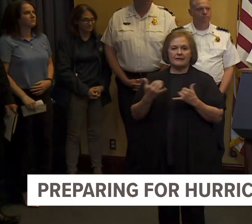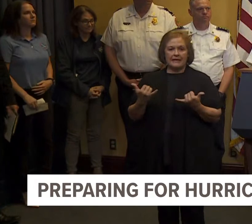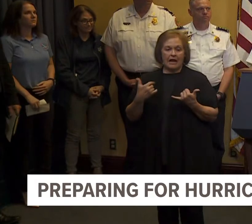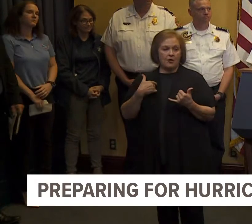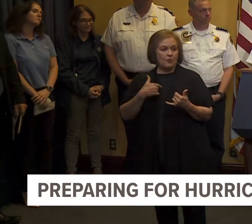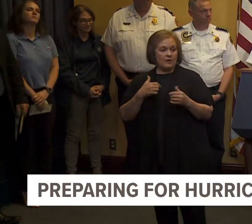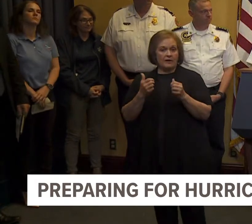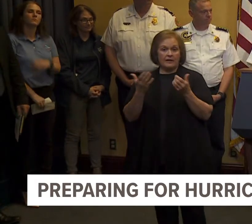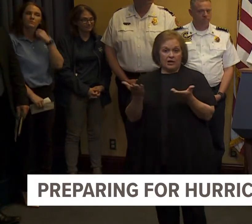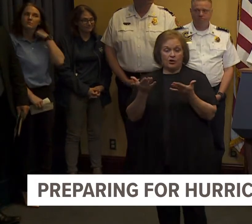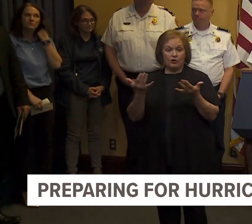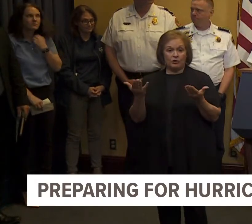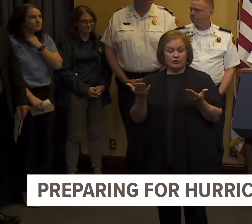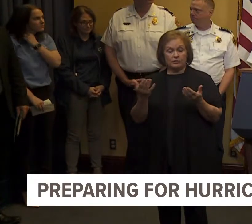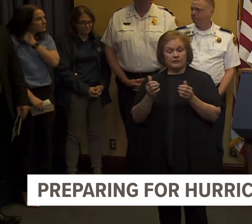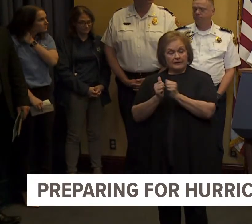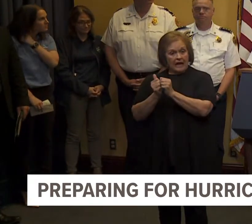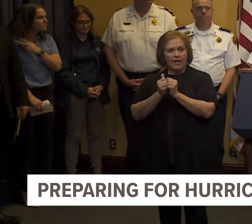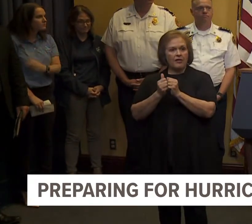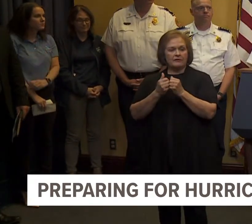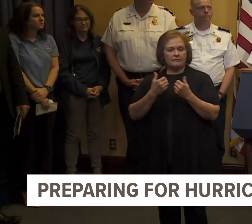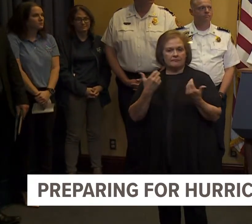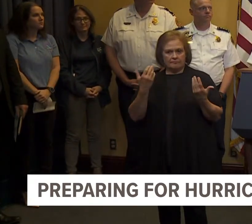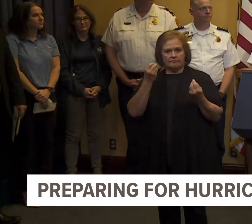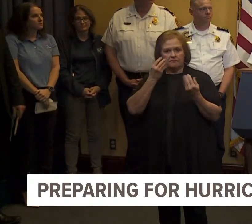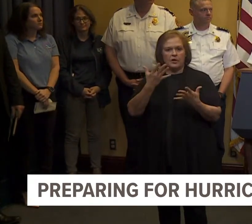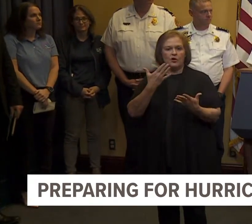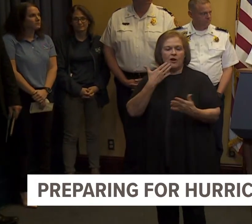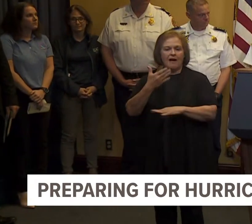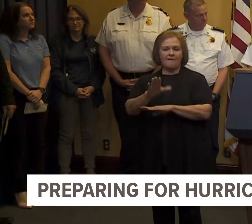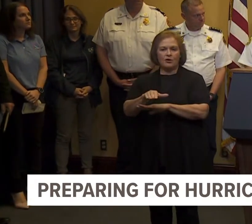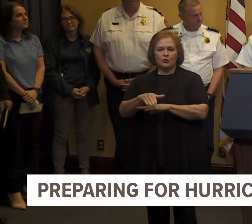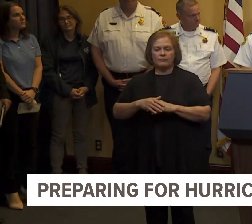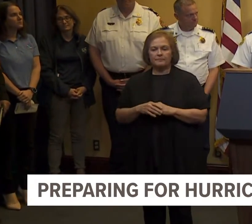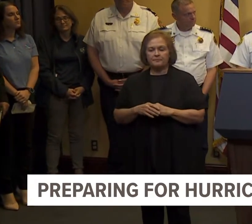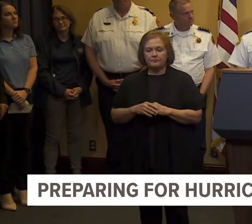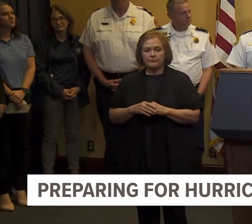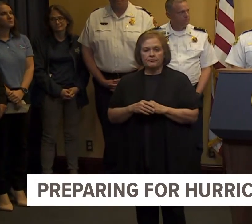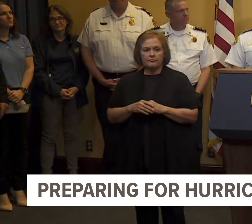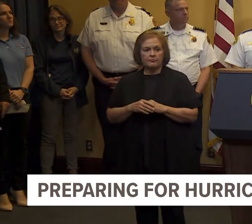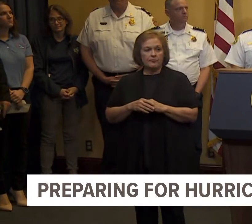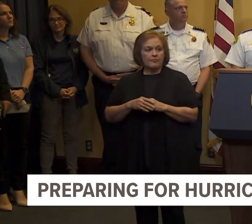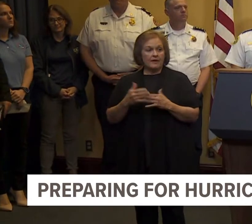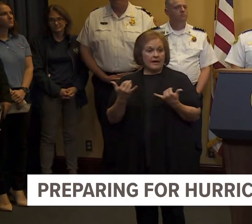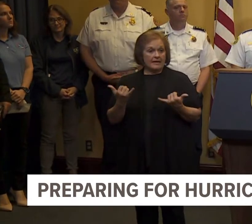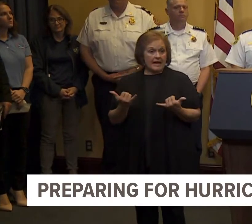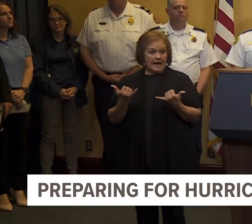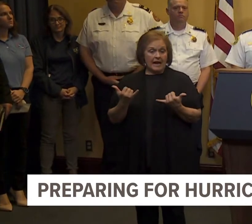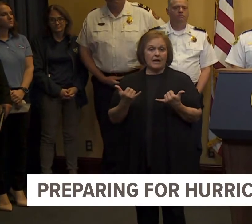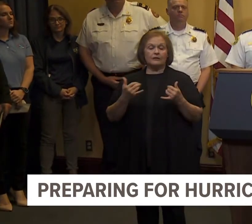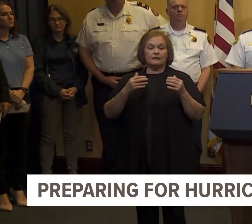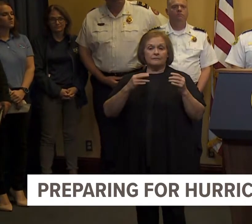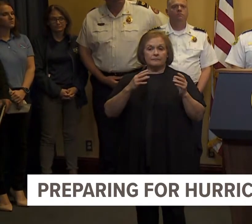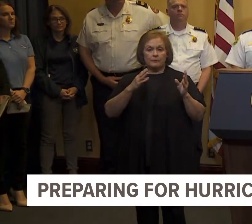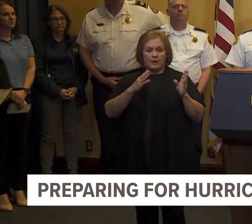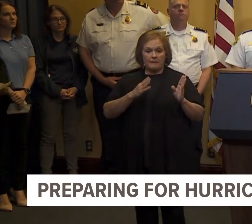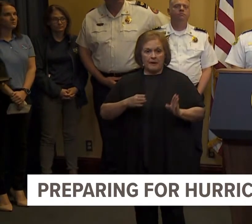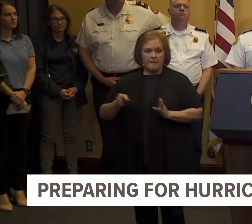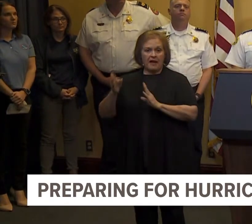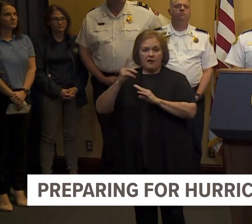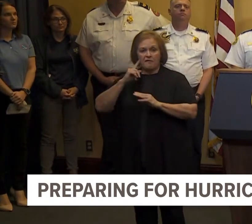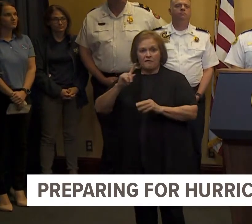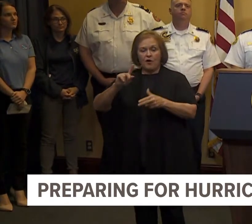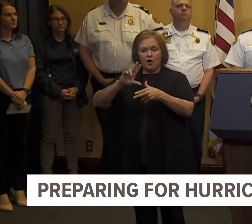united, saying good afternoon. As you know, we are definitely prepared